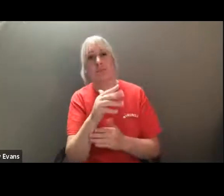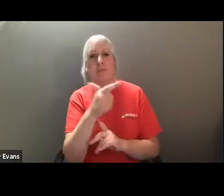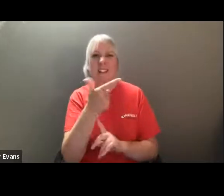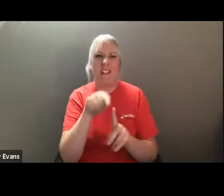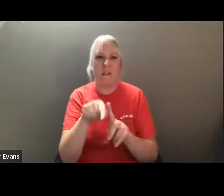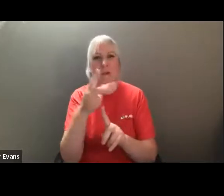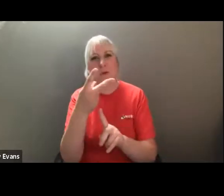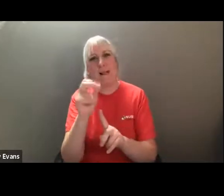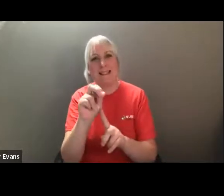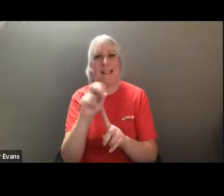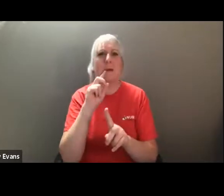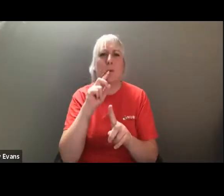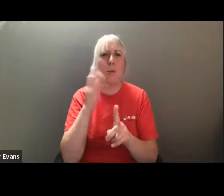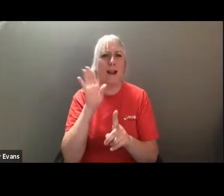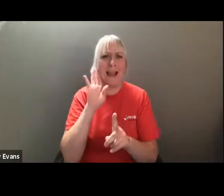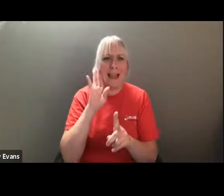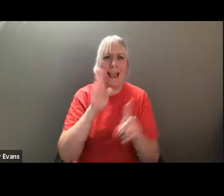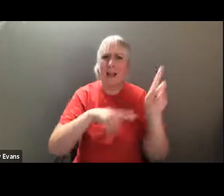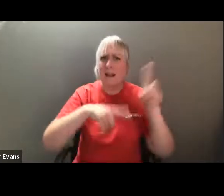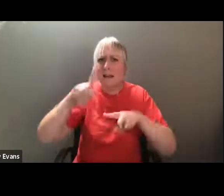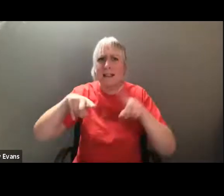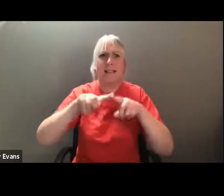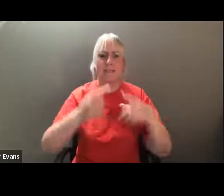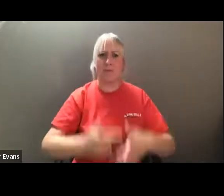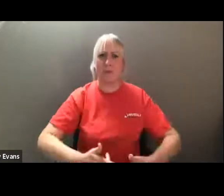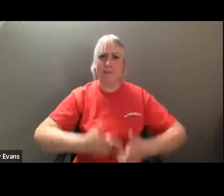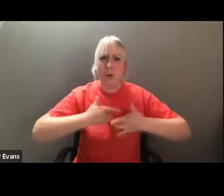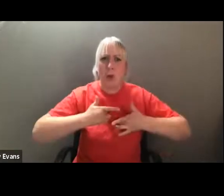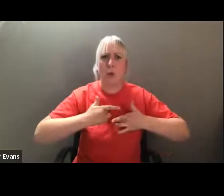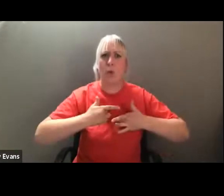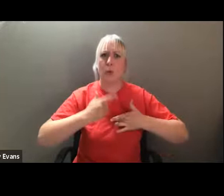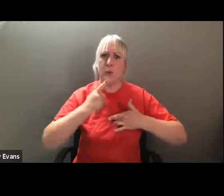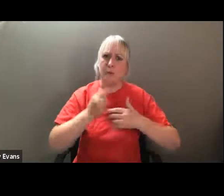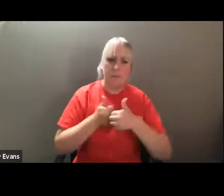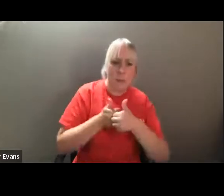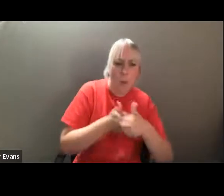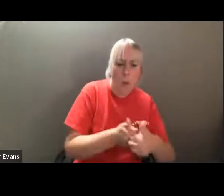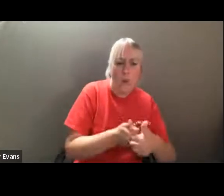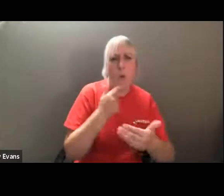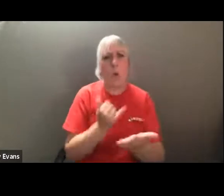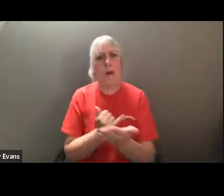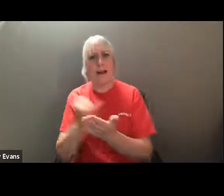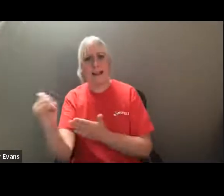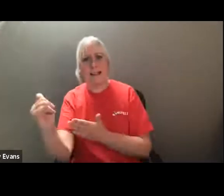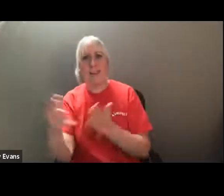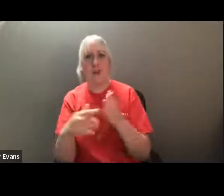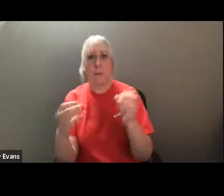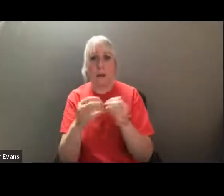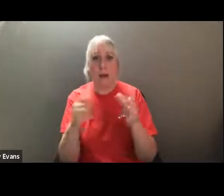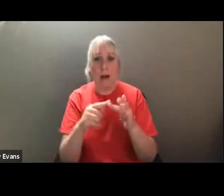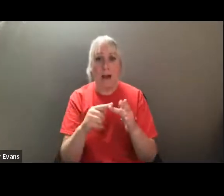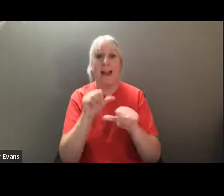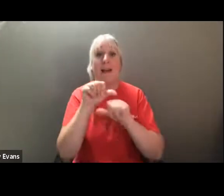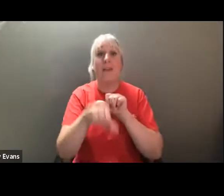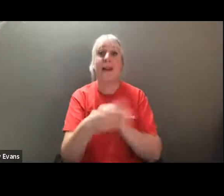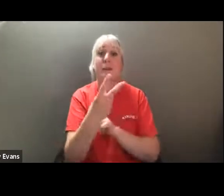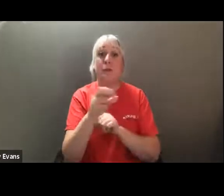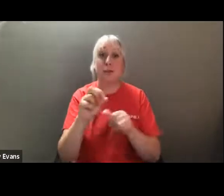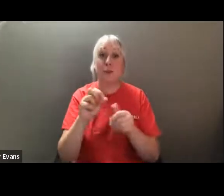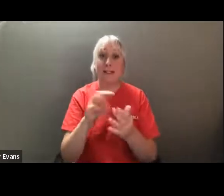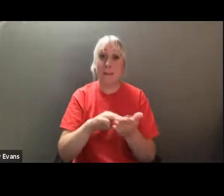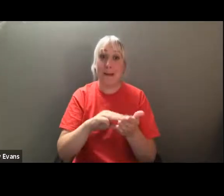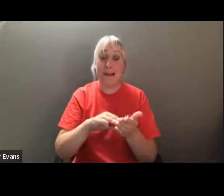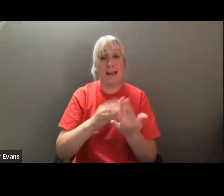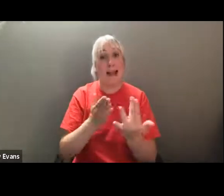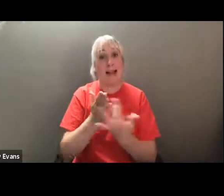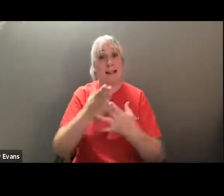on UBI, both for and against. We'll then have about a 20-minute access break before coming back for the second half, when we'll